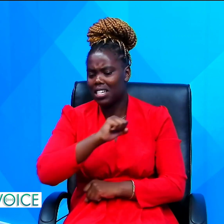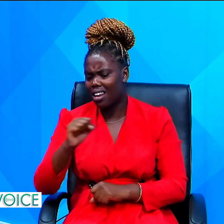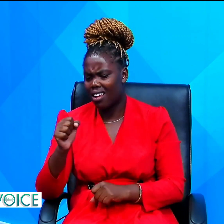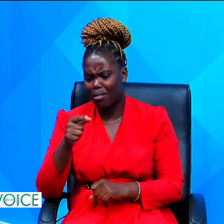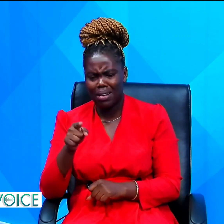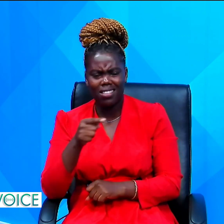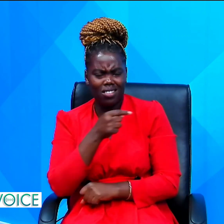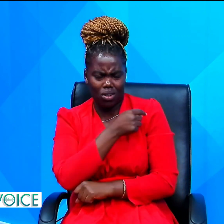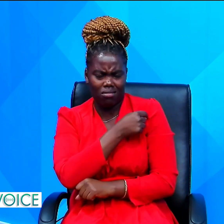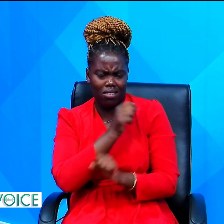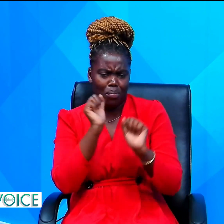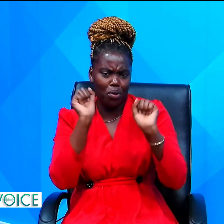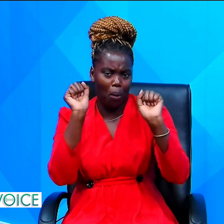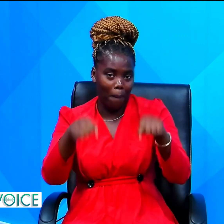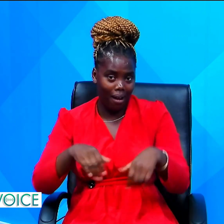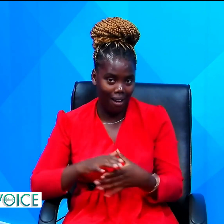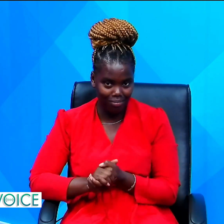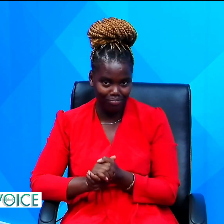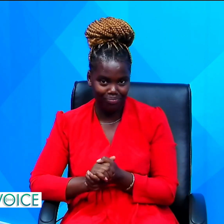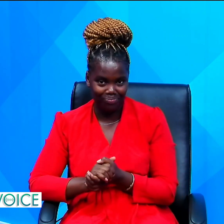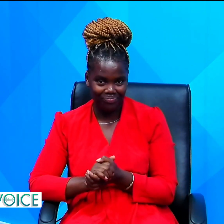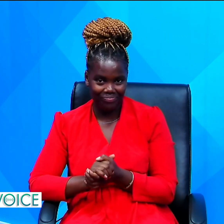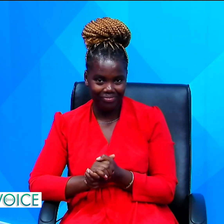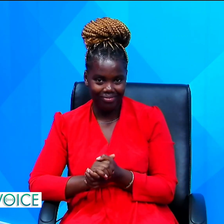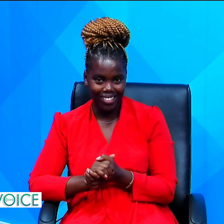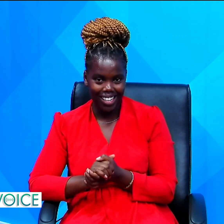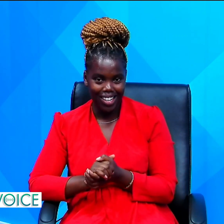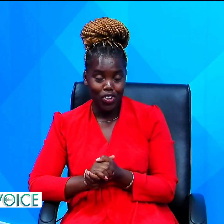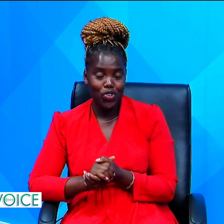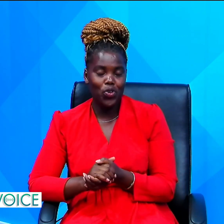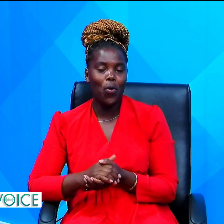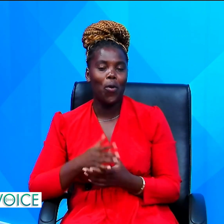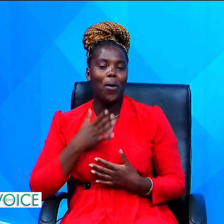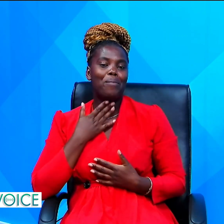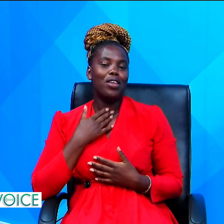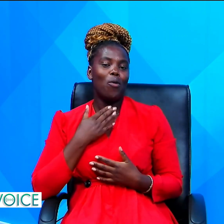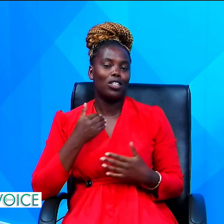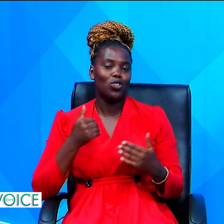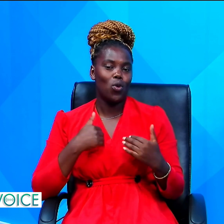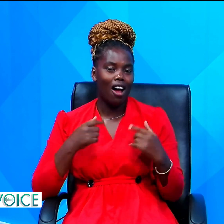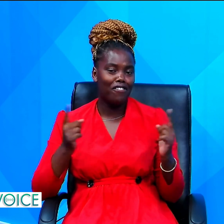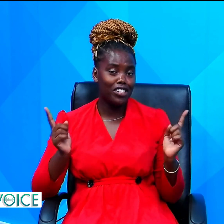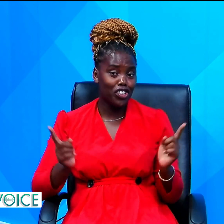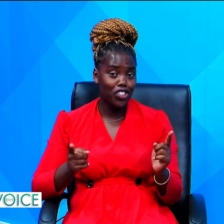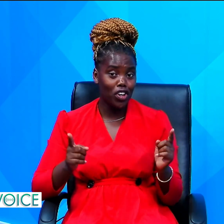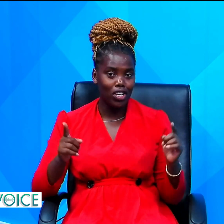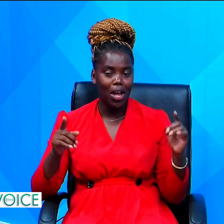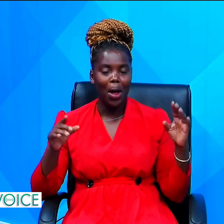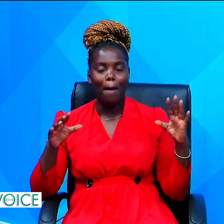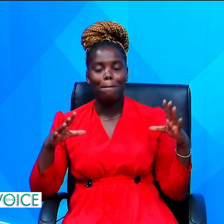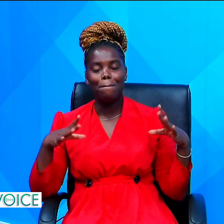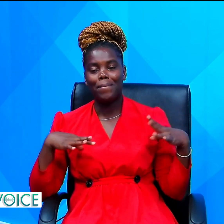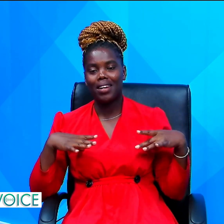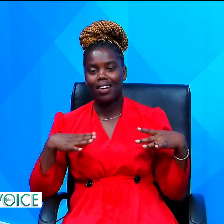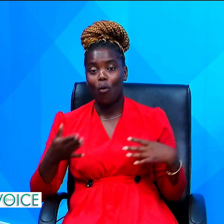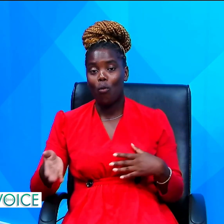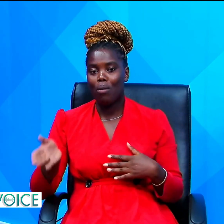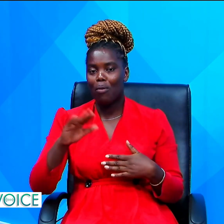just go and get tested about hepatitis. We'll take a short commercial break, and then we'll be back